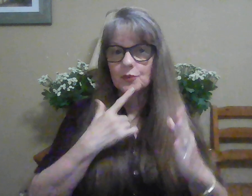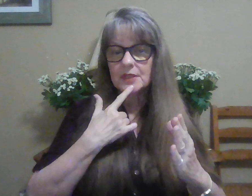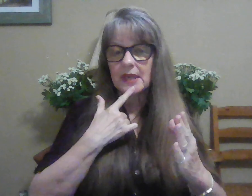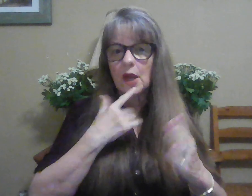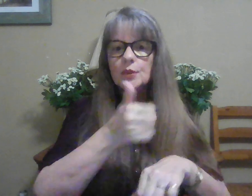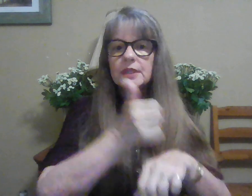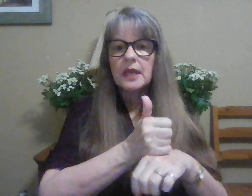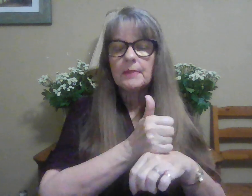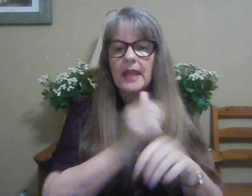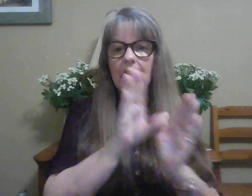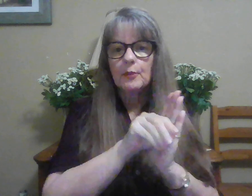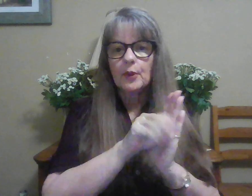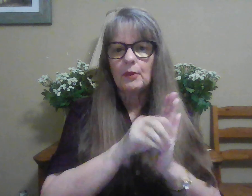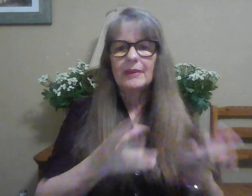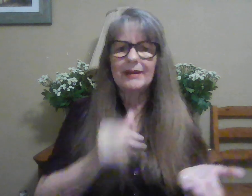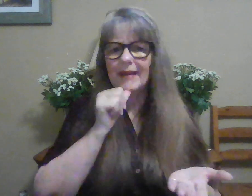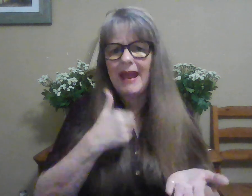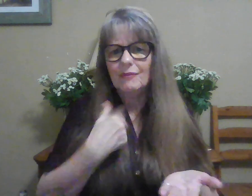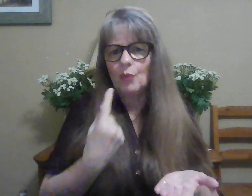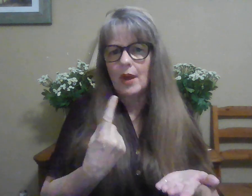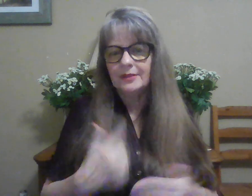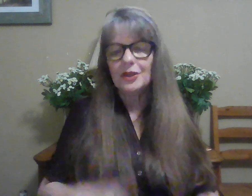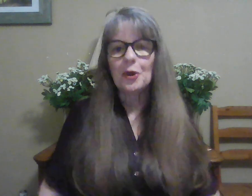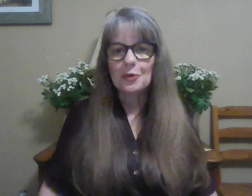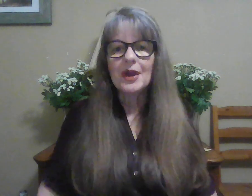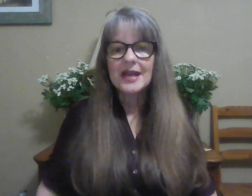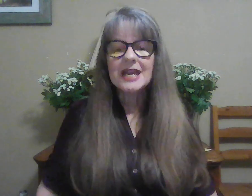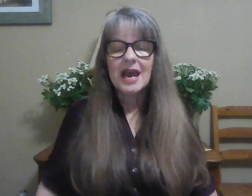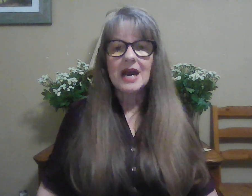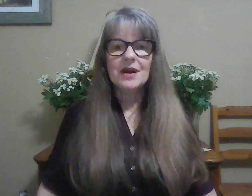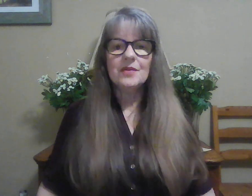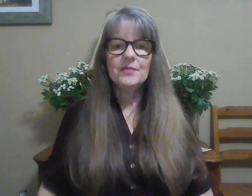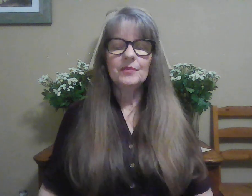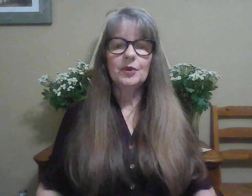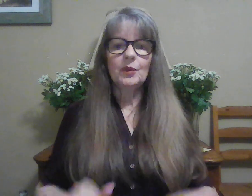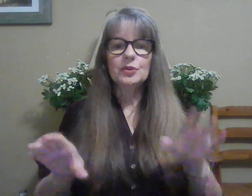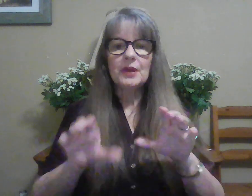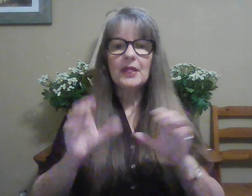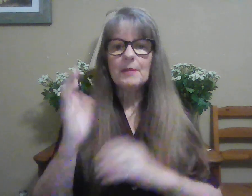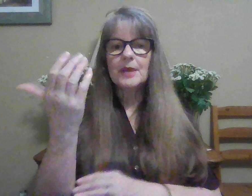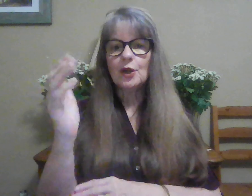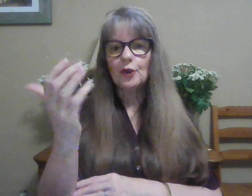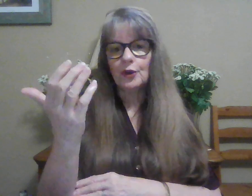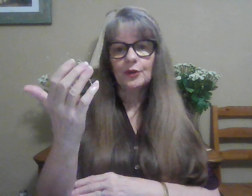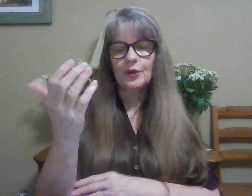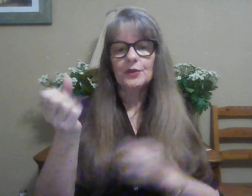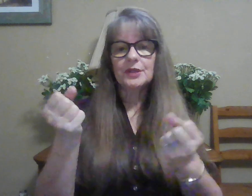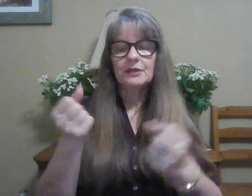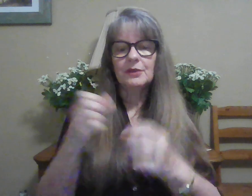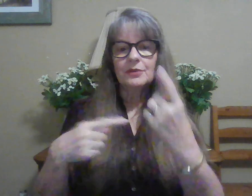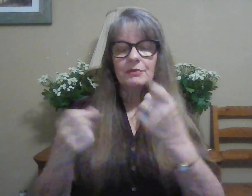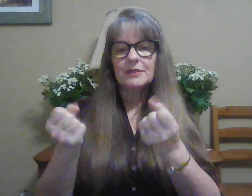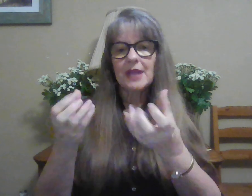would say, oh, set up a camera. And well, I don't have one, do it in the mirror, sign